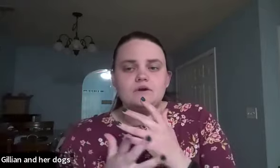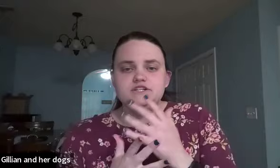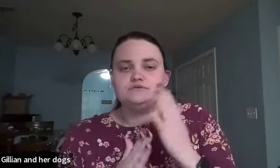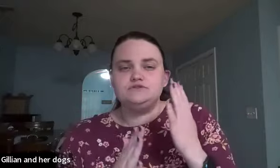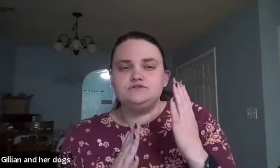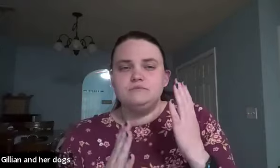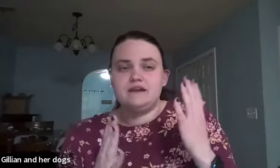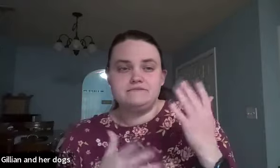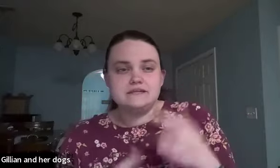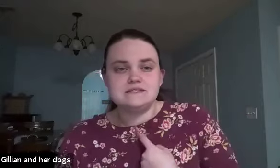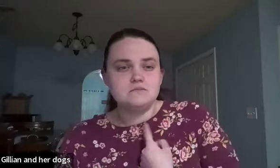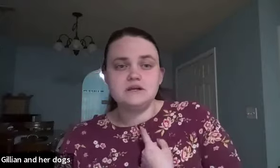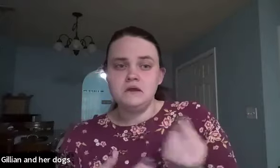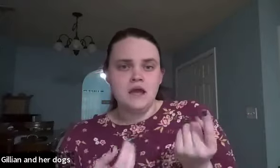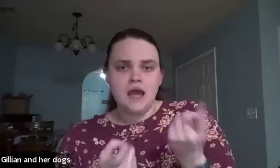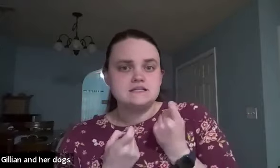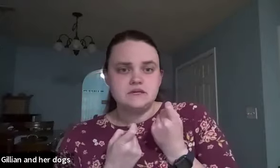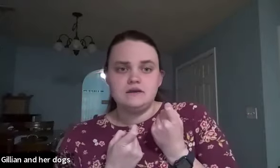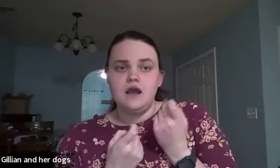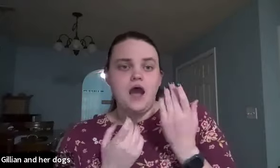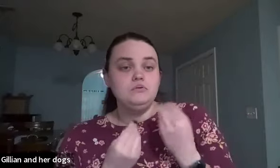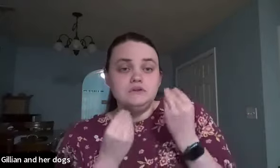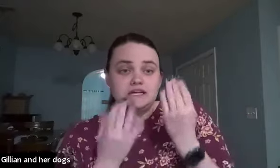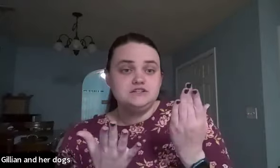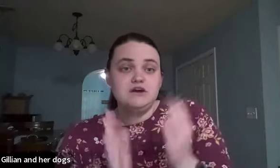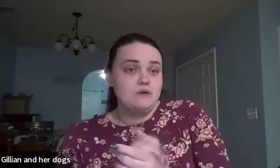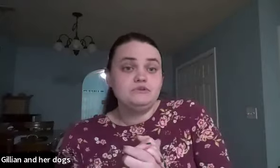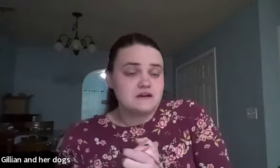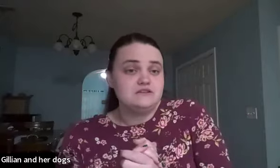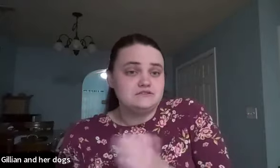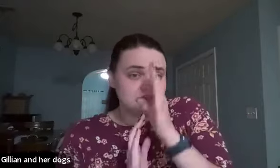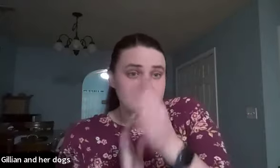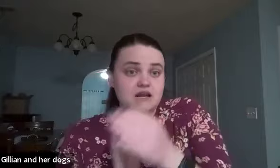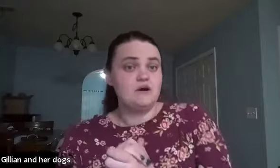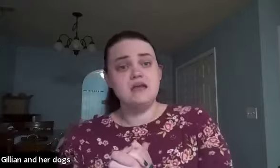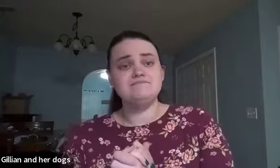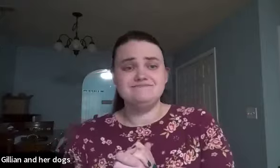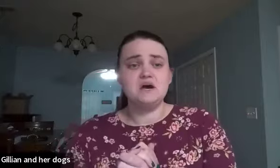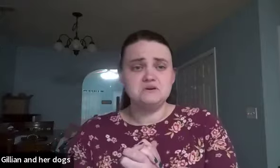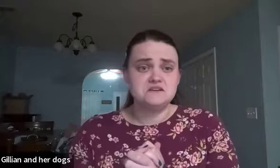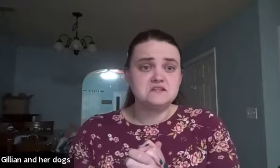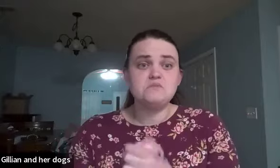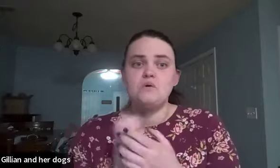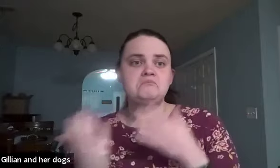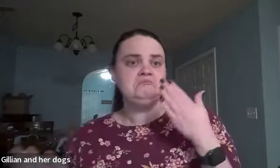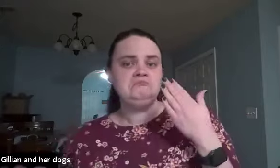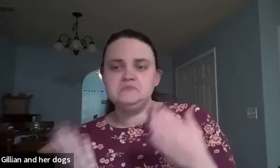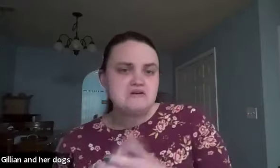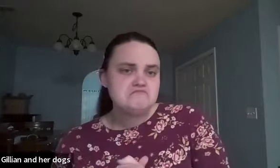worried you might offend someone, ask me. I will let you know. I will tell you straight up, oh yeah, that would offend them, or no,